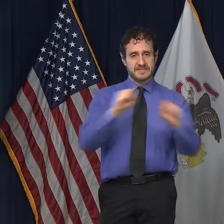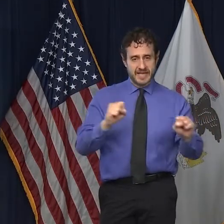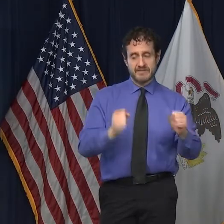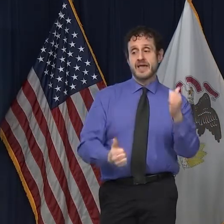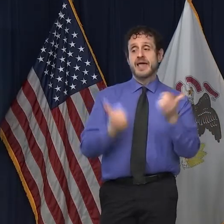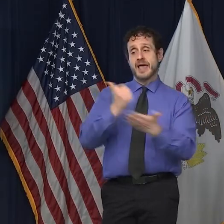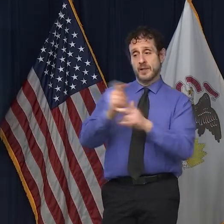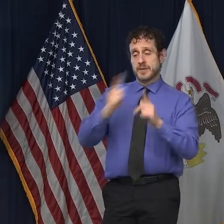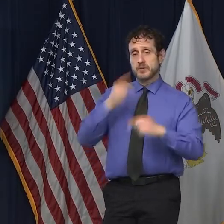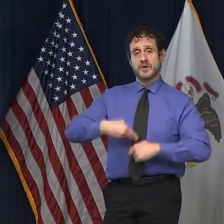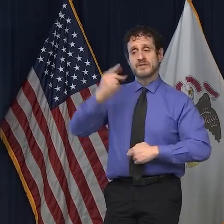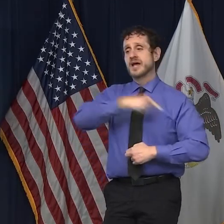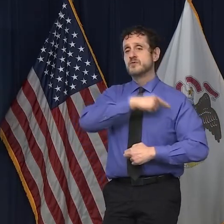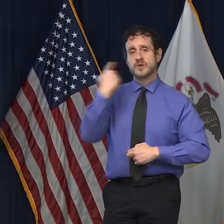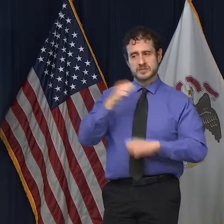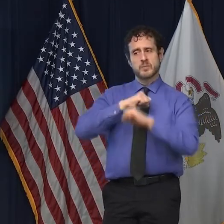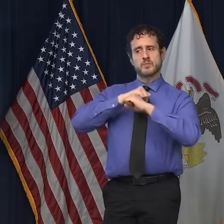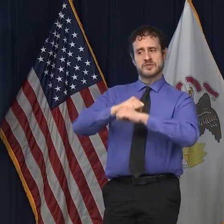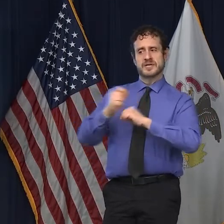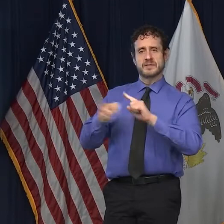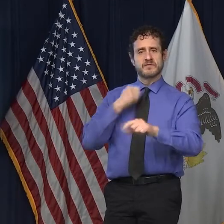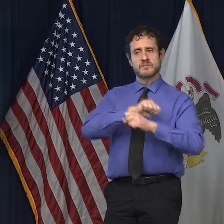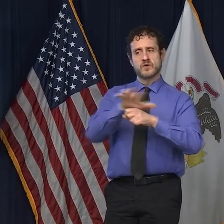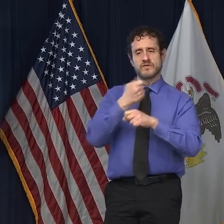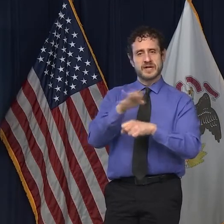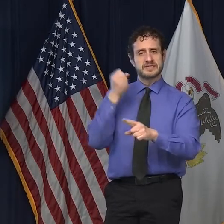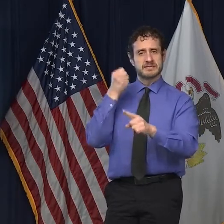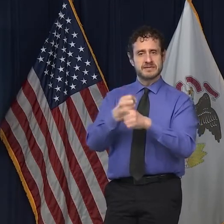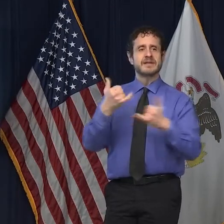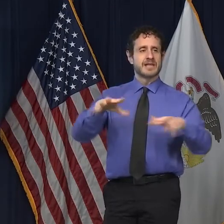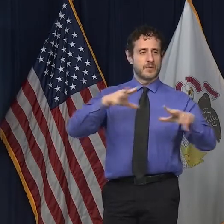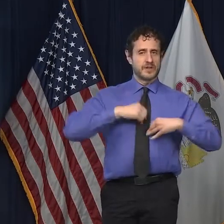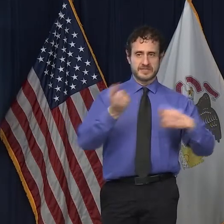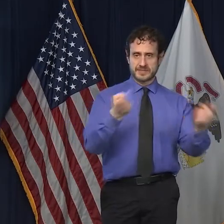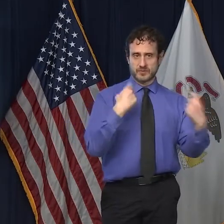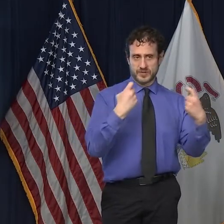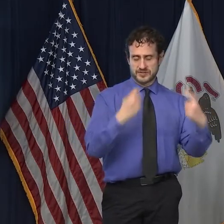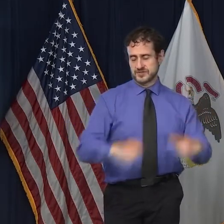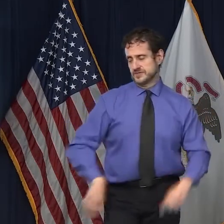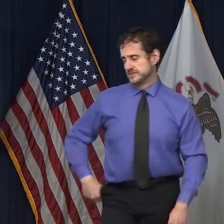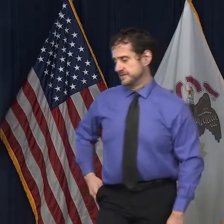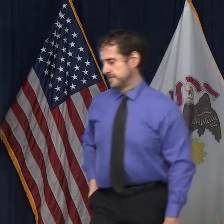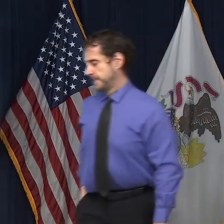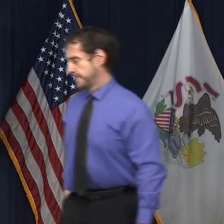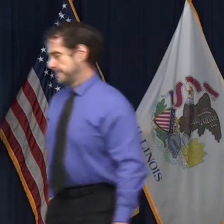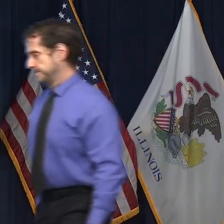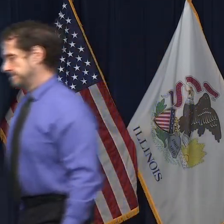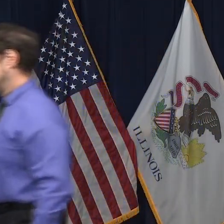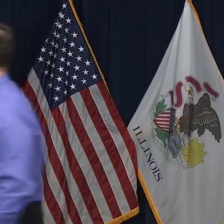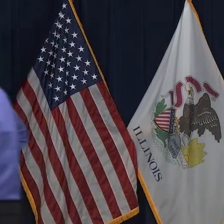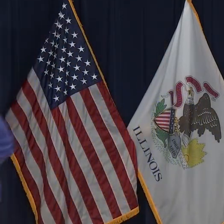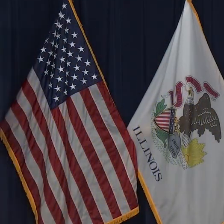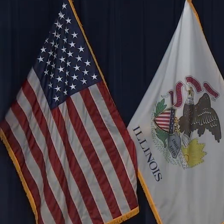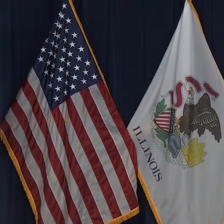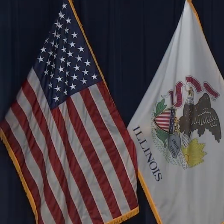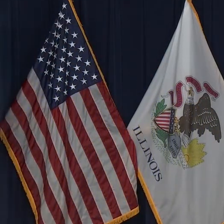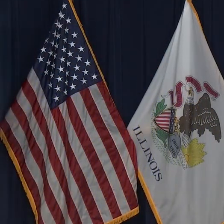Illinoisans from this pandemic. And now I'll take questions from members of the media.